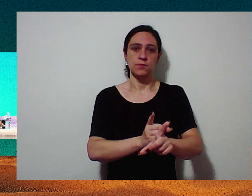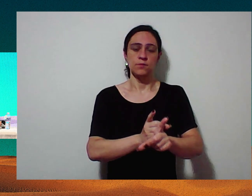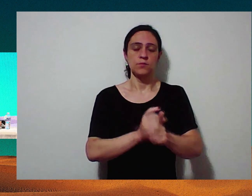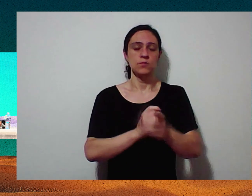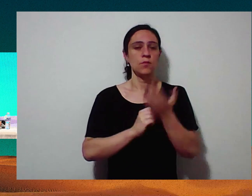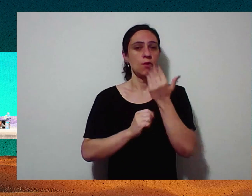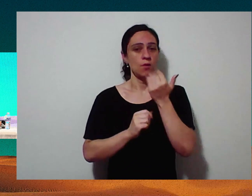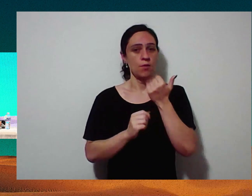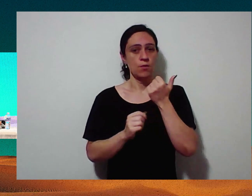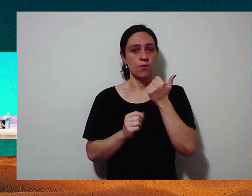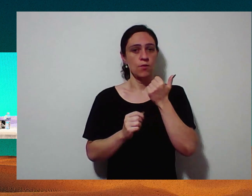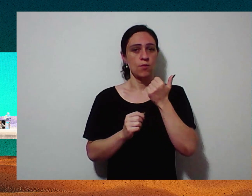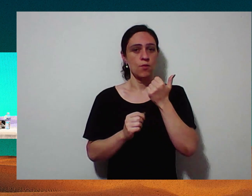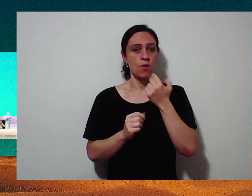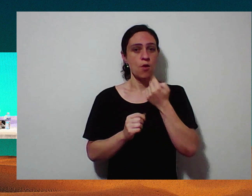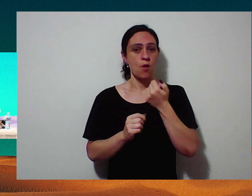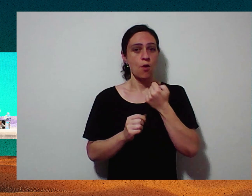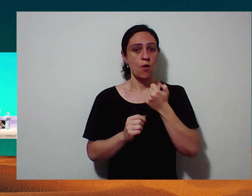partida do nosso Senhor.